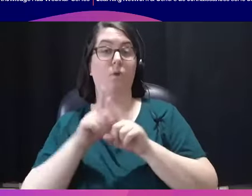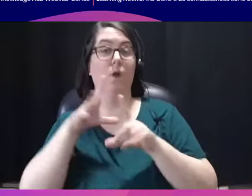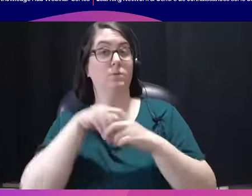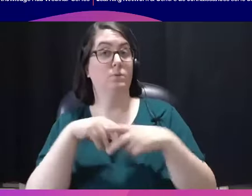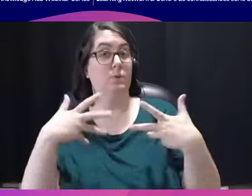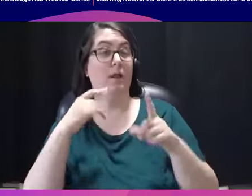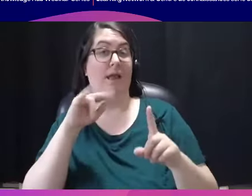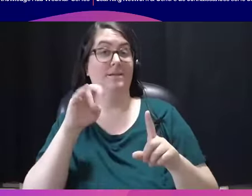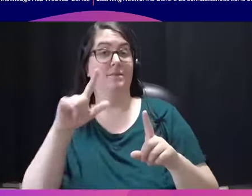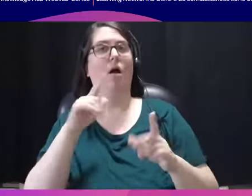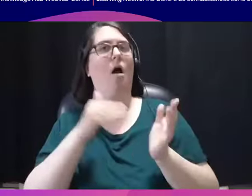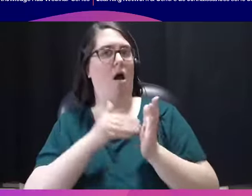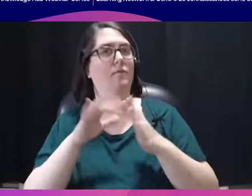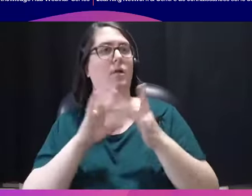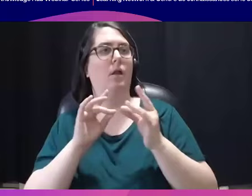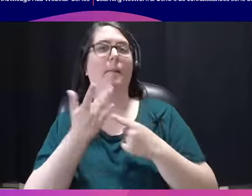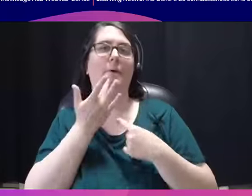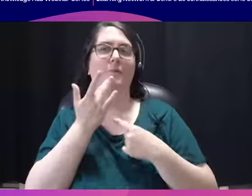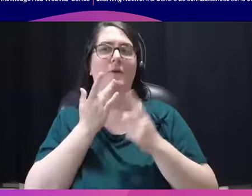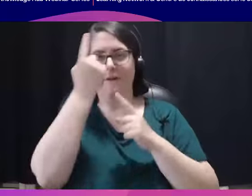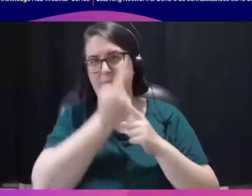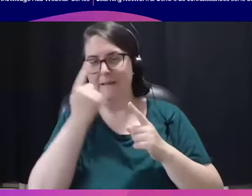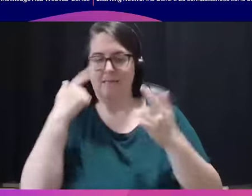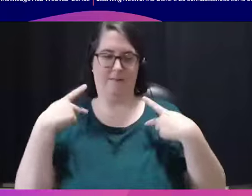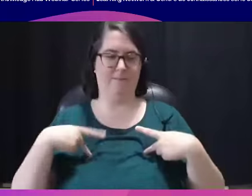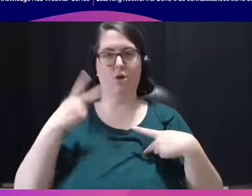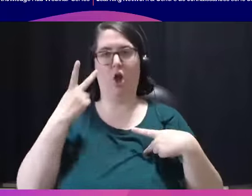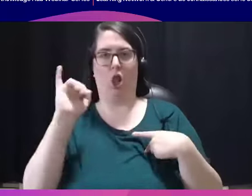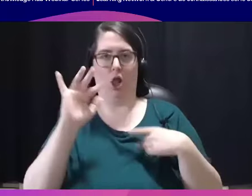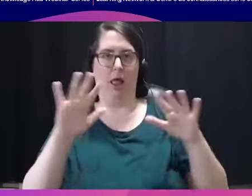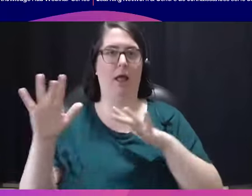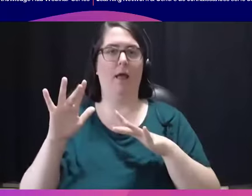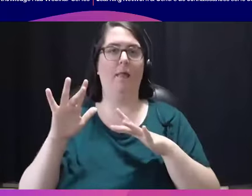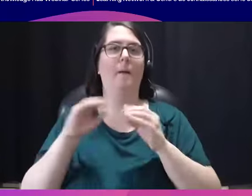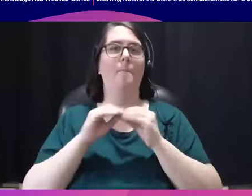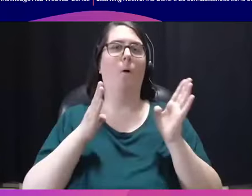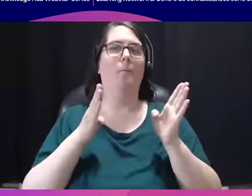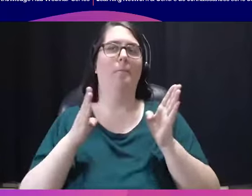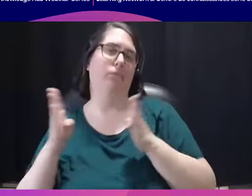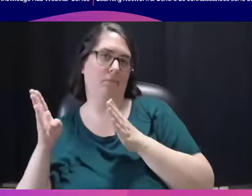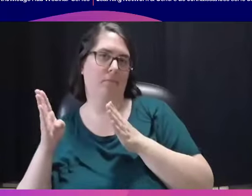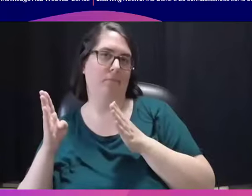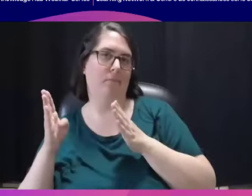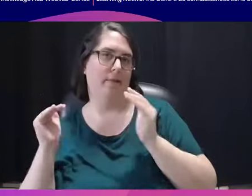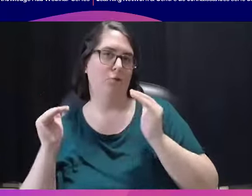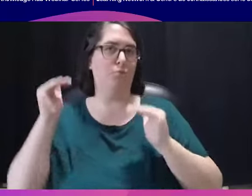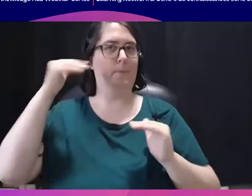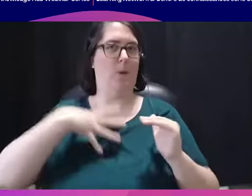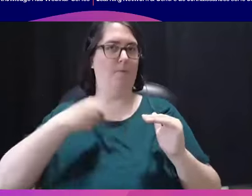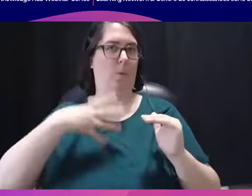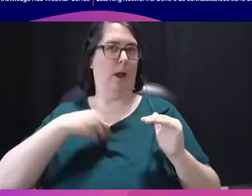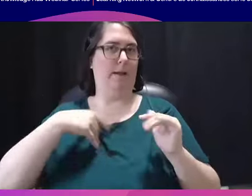that incels often talk about preferred facial and physical characteristics that lean towards affirming the supremacy of whiteness.